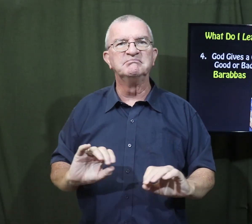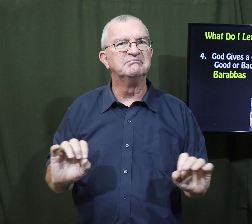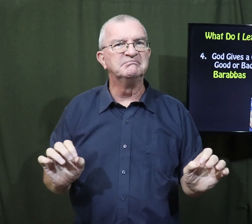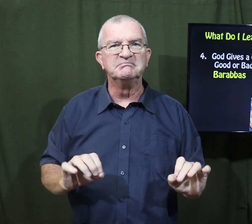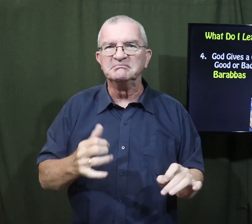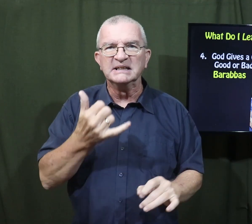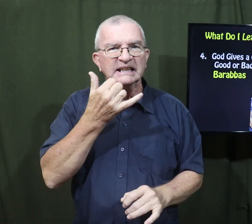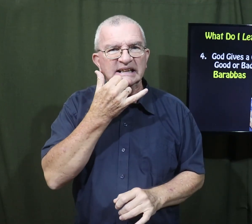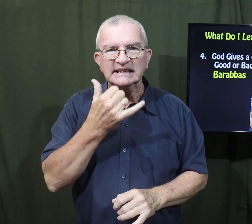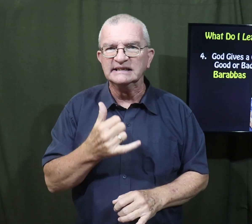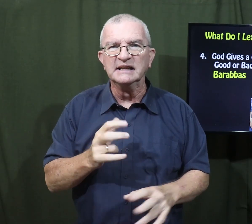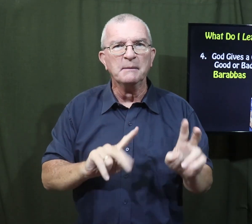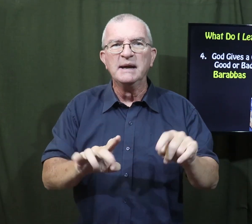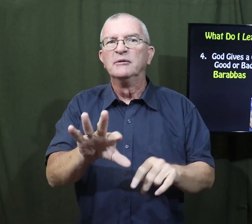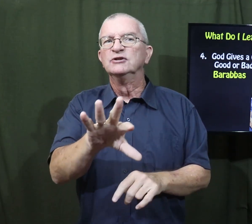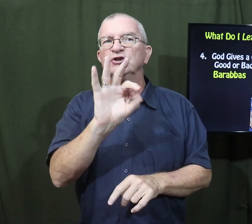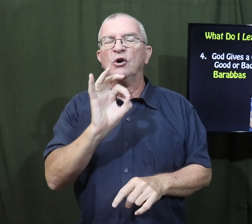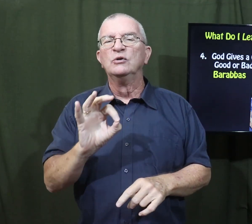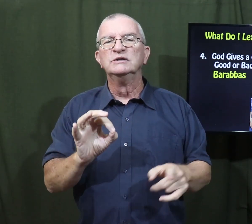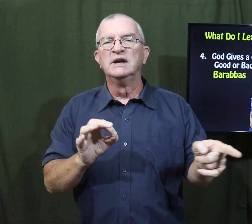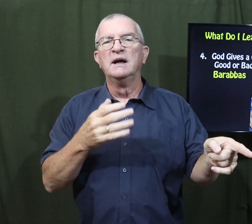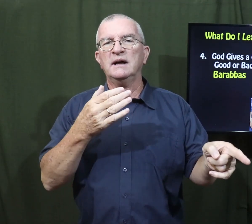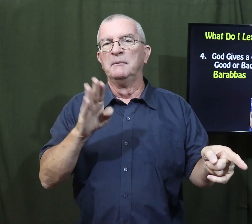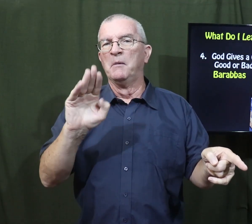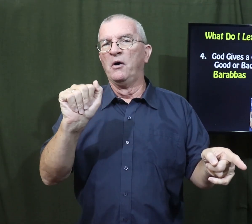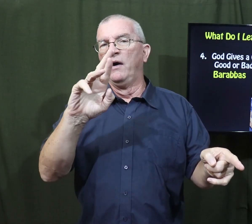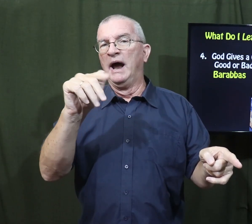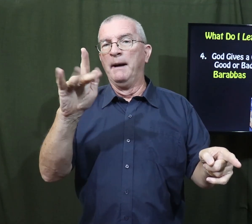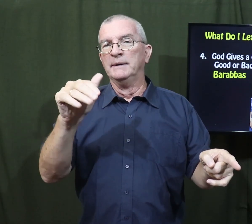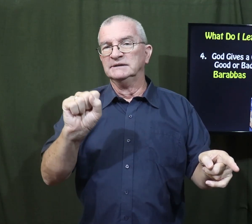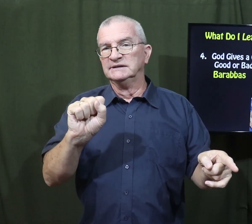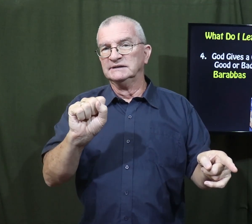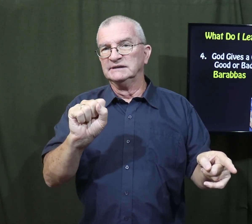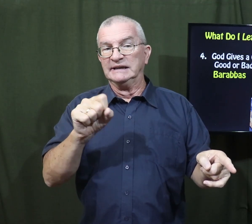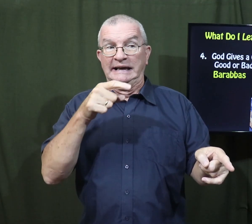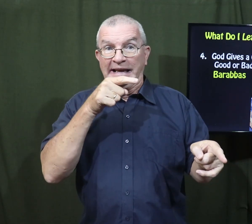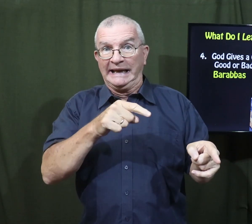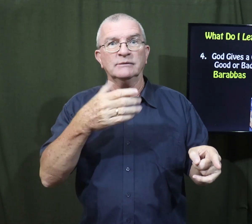person. But they didn't. The people chose Barabbas.